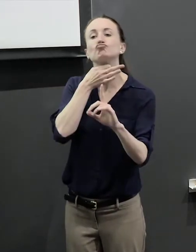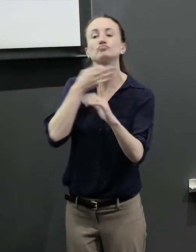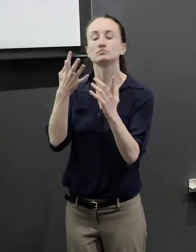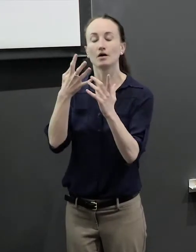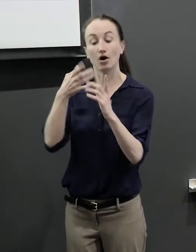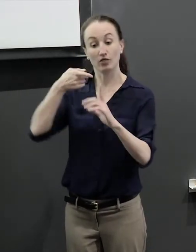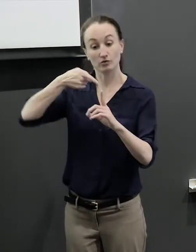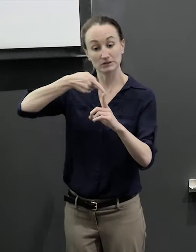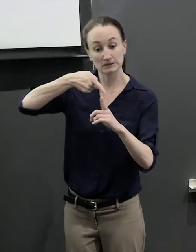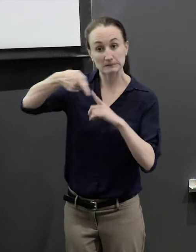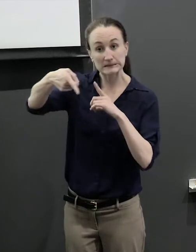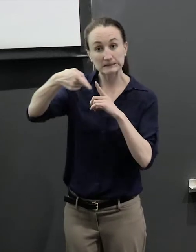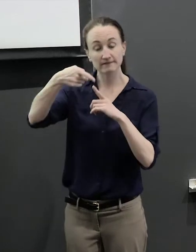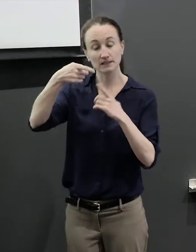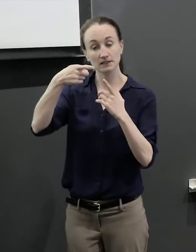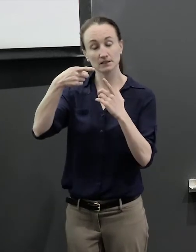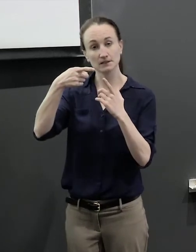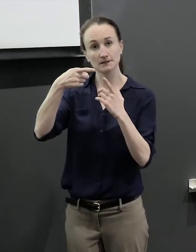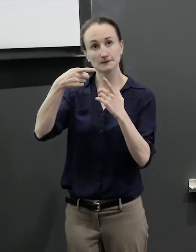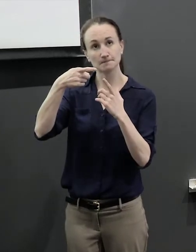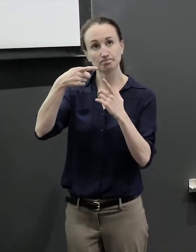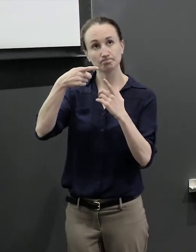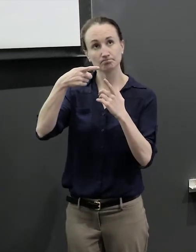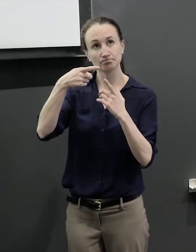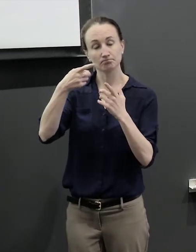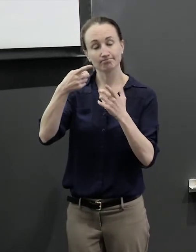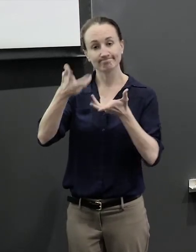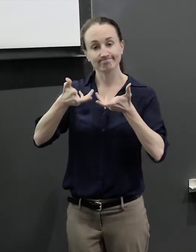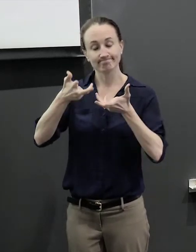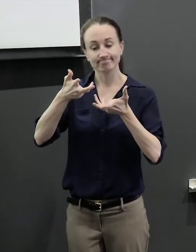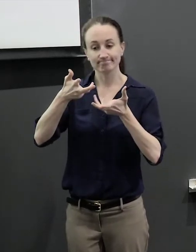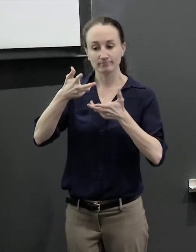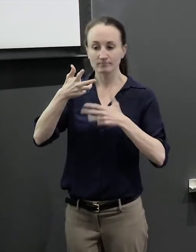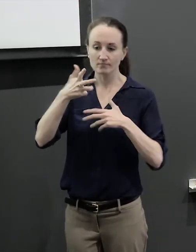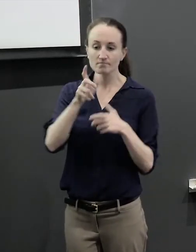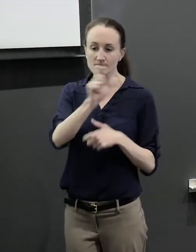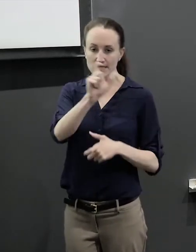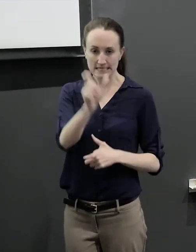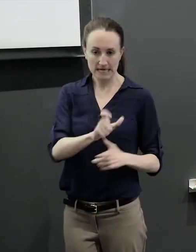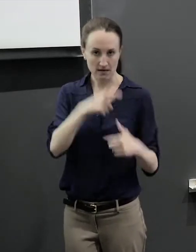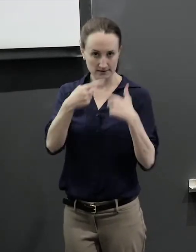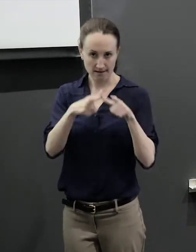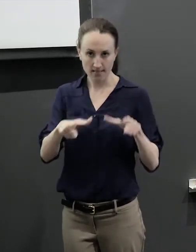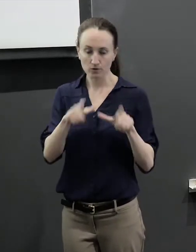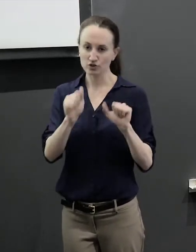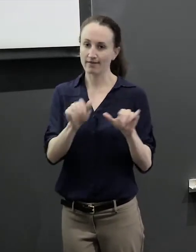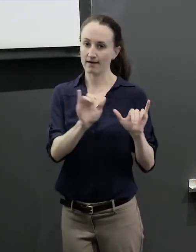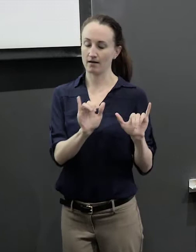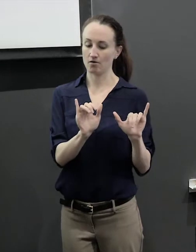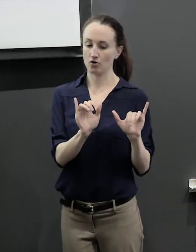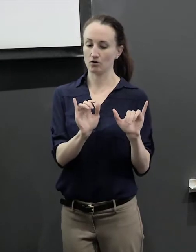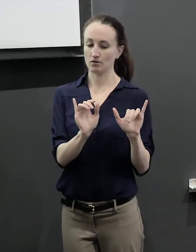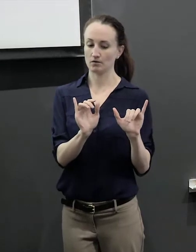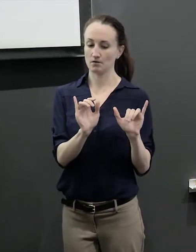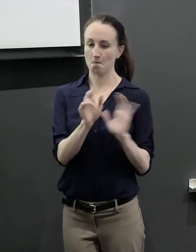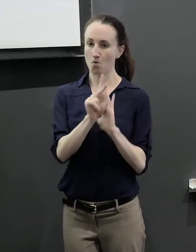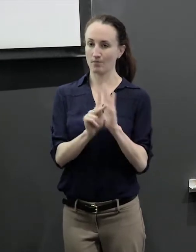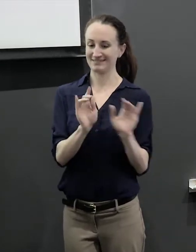that maybe share some properties with whole speech gestures. We don't know yet, okay, but that's a